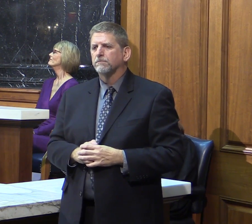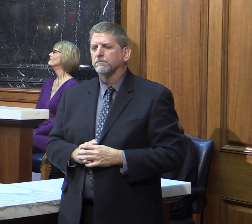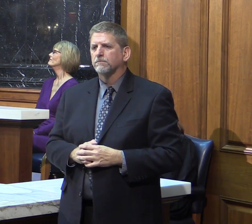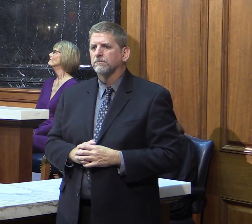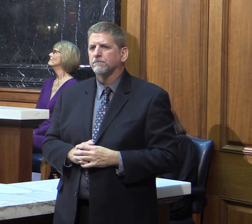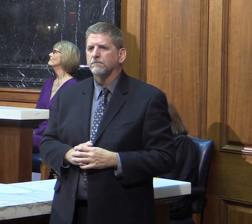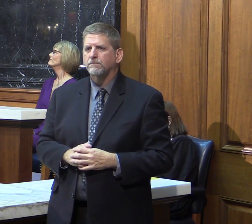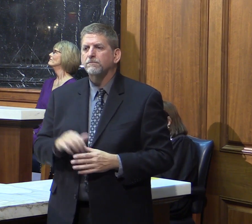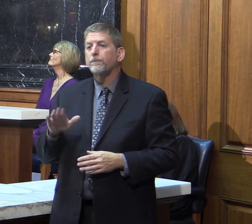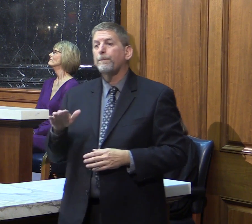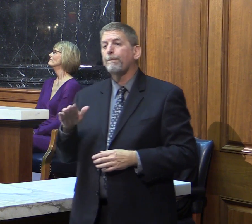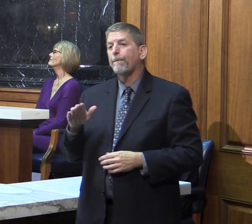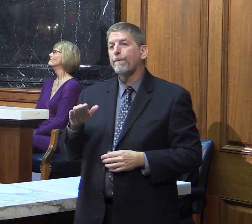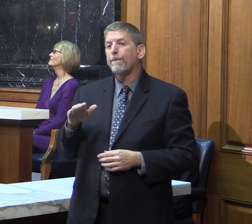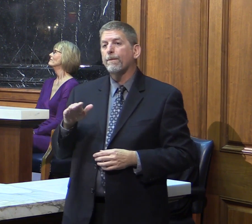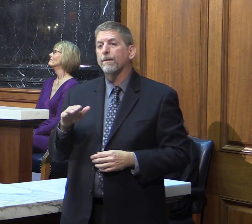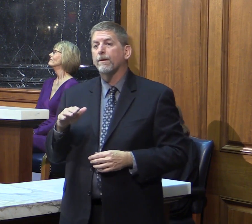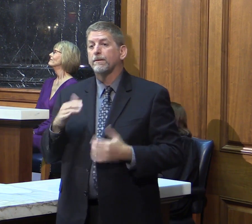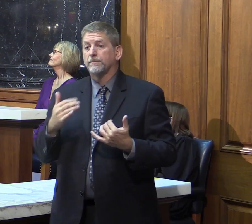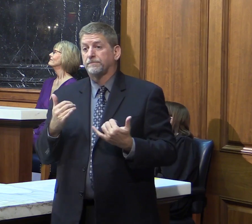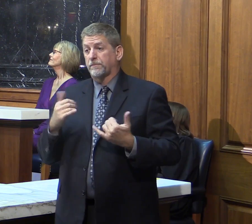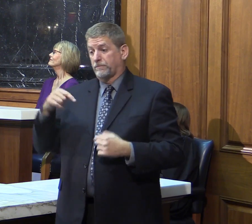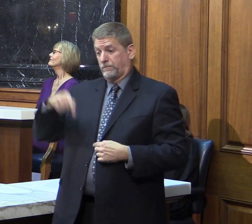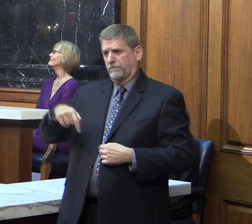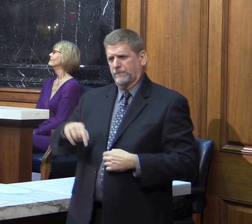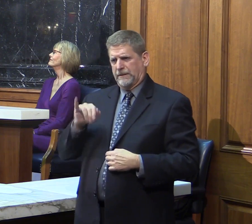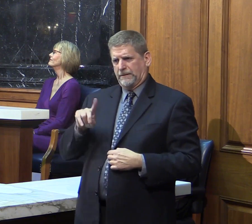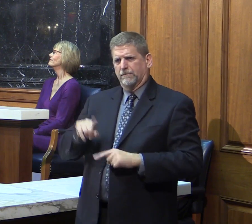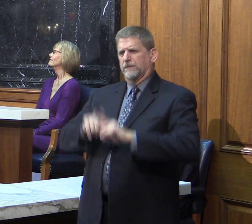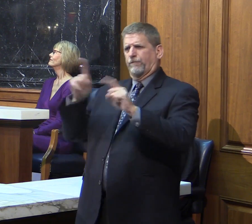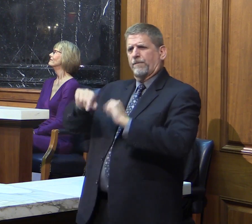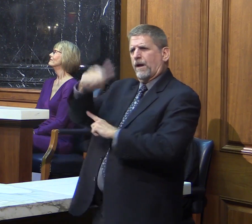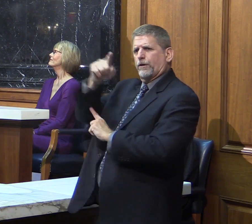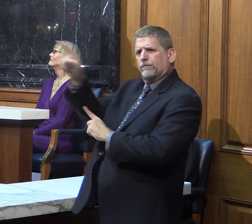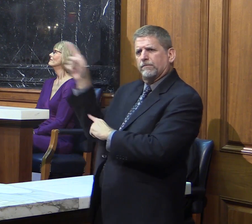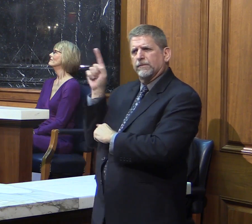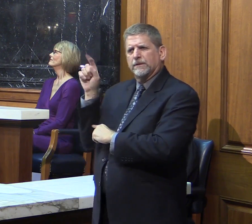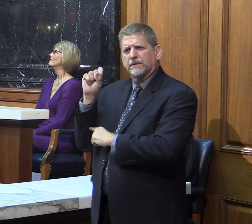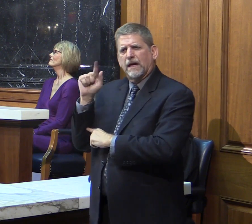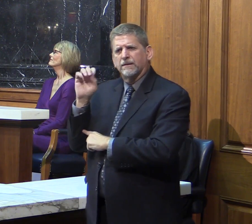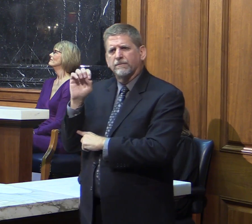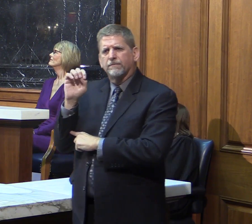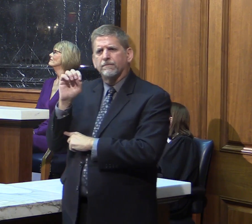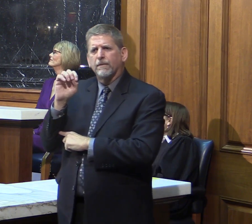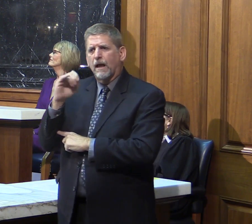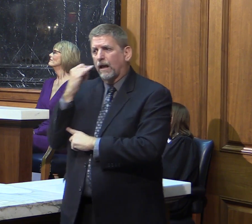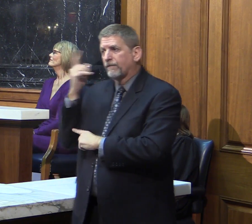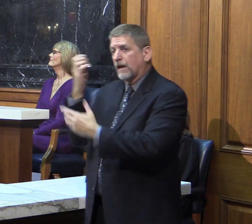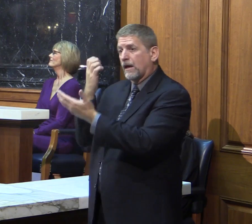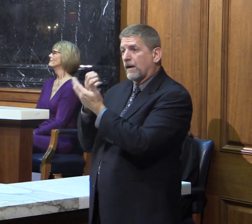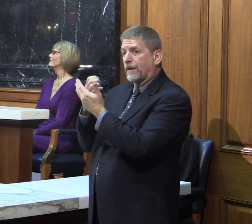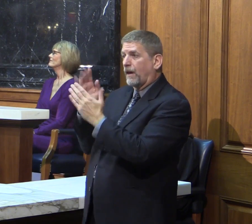This sets us apart from many other states, keeps us in a good position to withstand future economic downturns, and